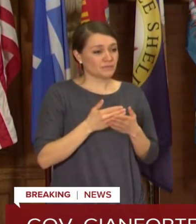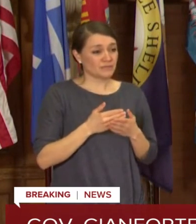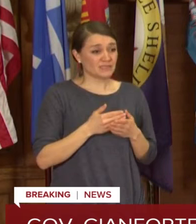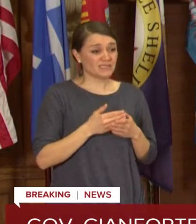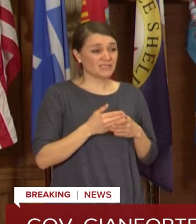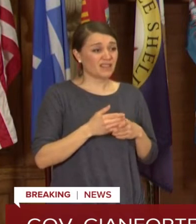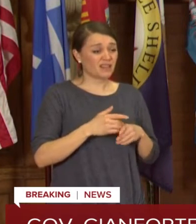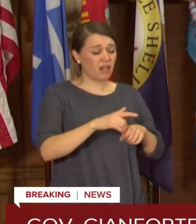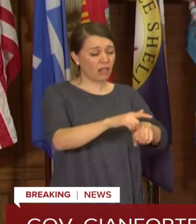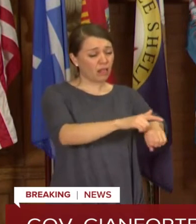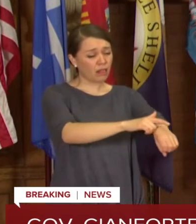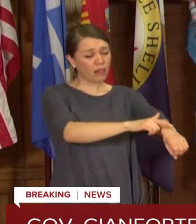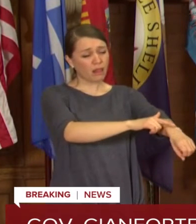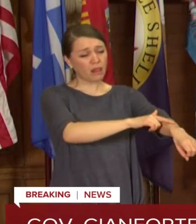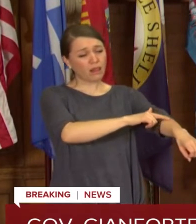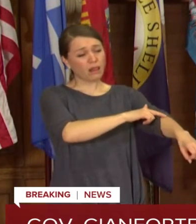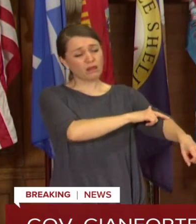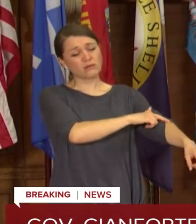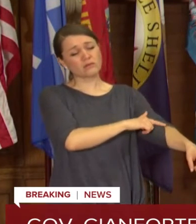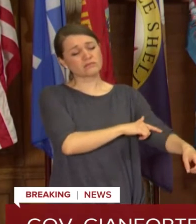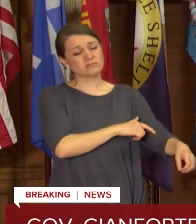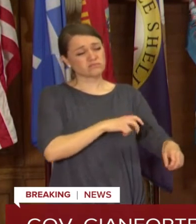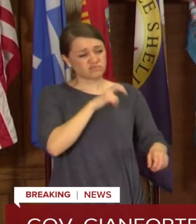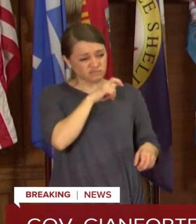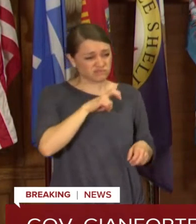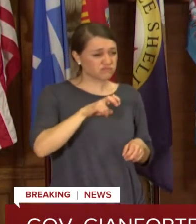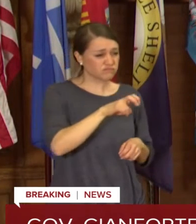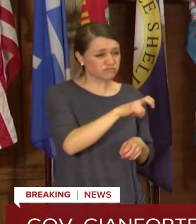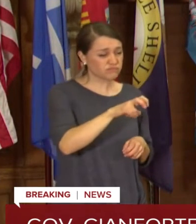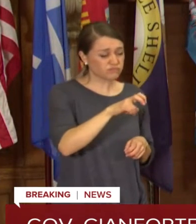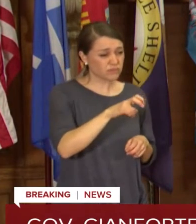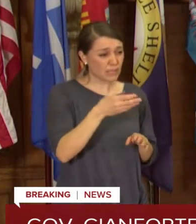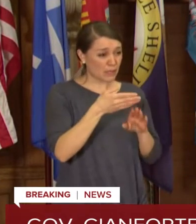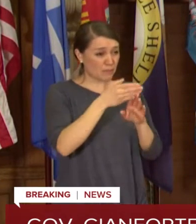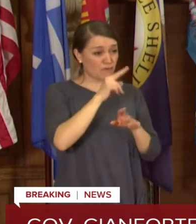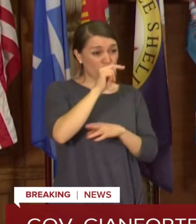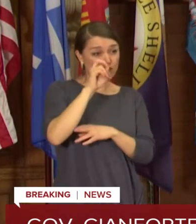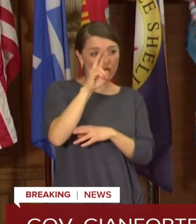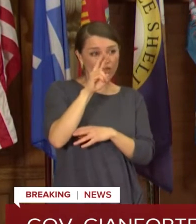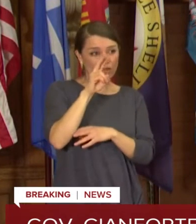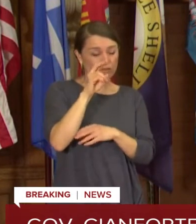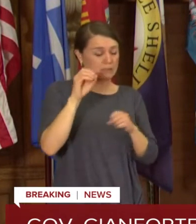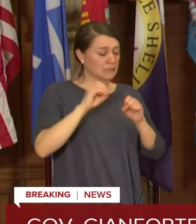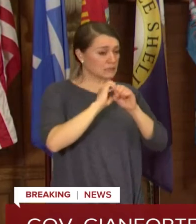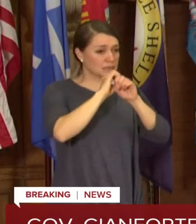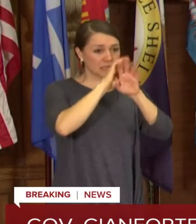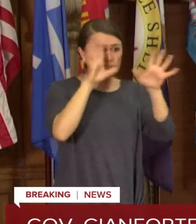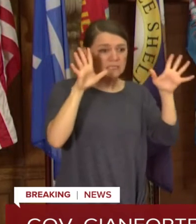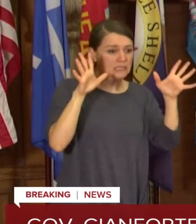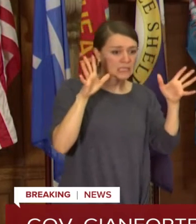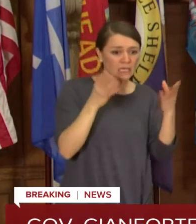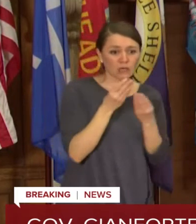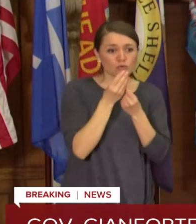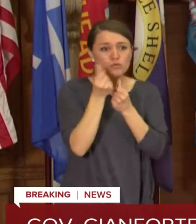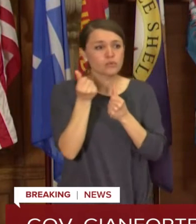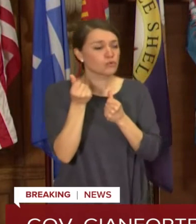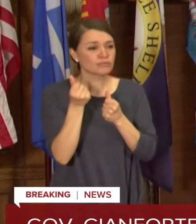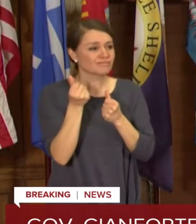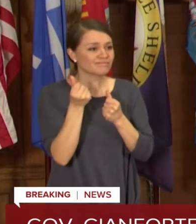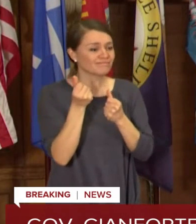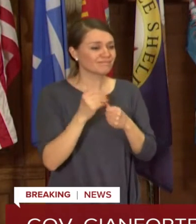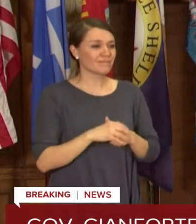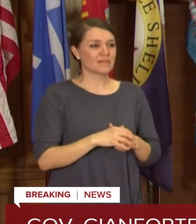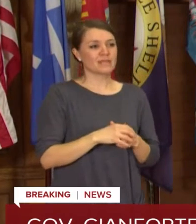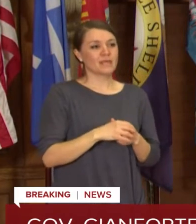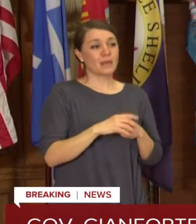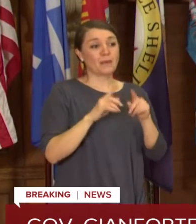long road, and before December, there was no clear solution for reducing COVID in Montana.